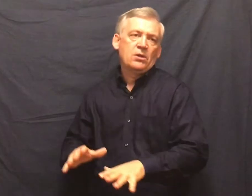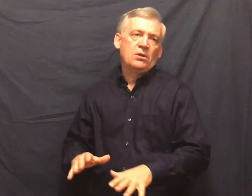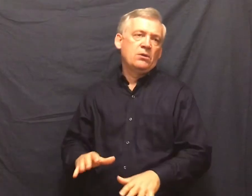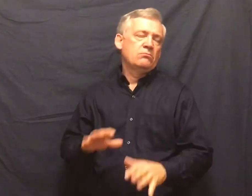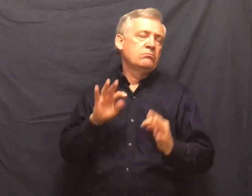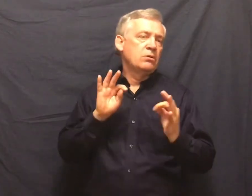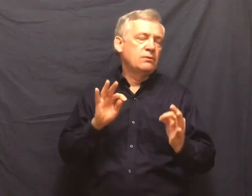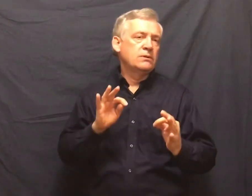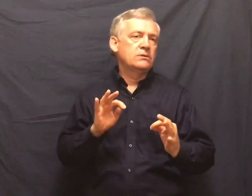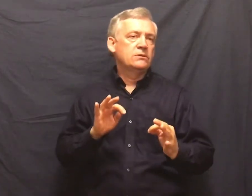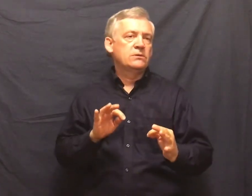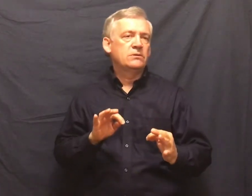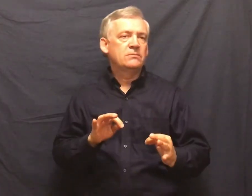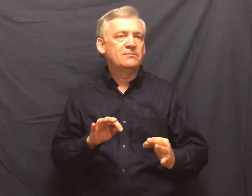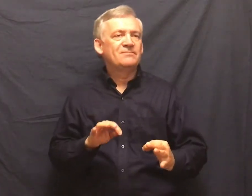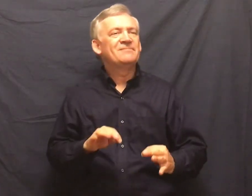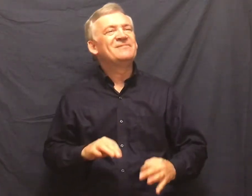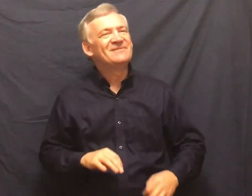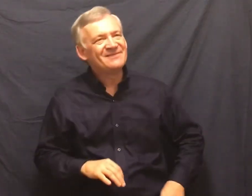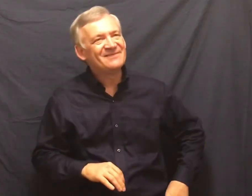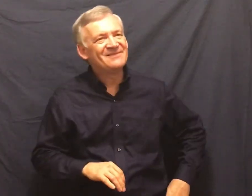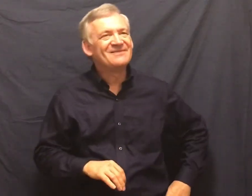Lenny said, I thought you was mad at me, George.